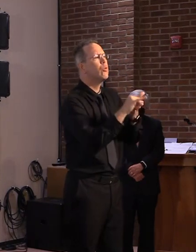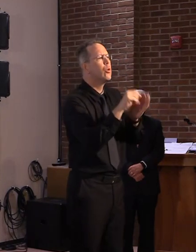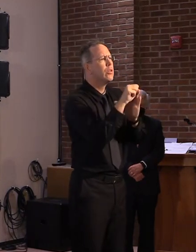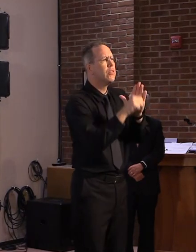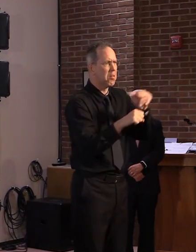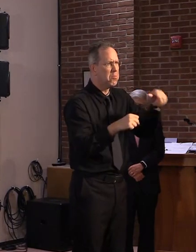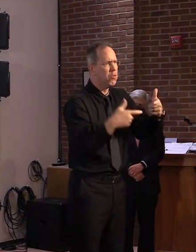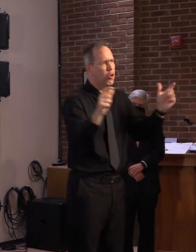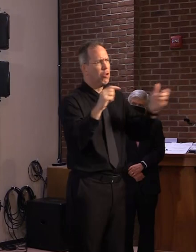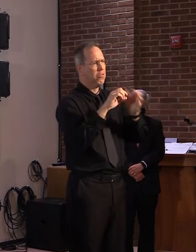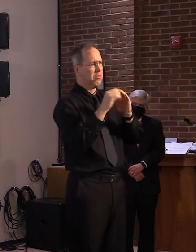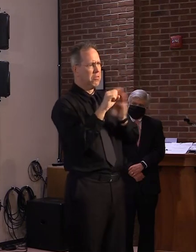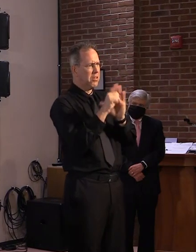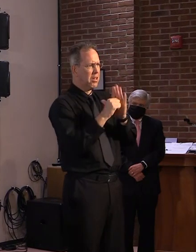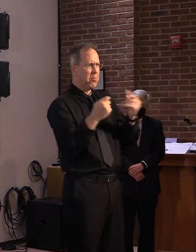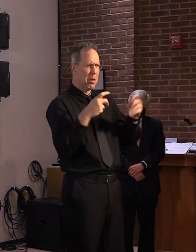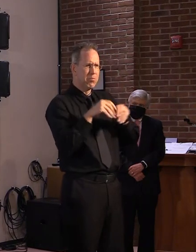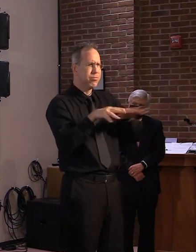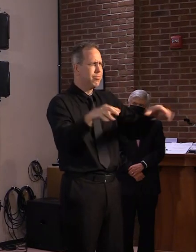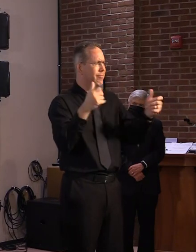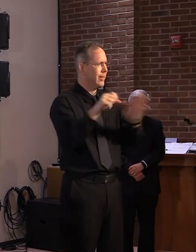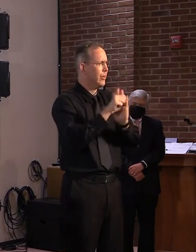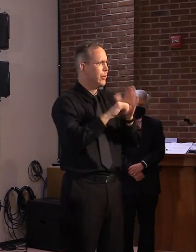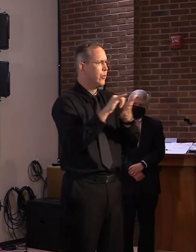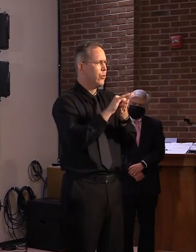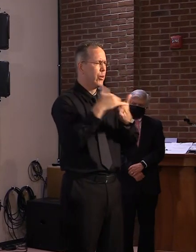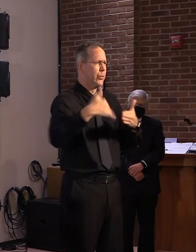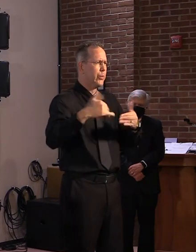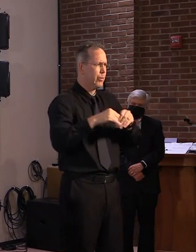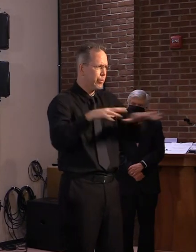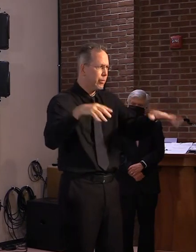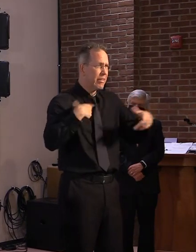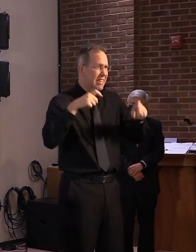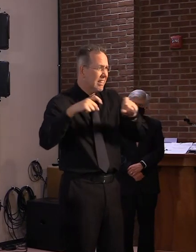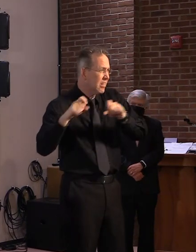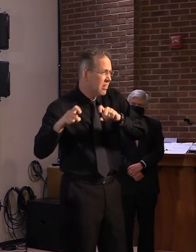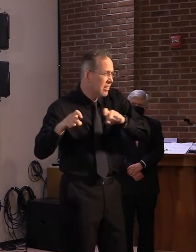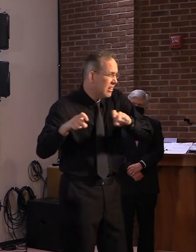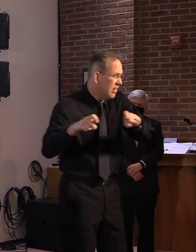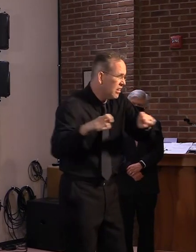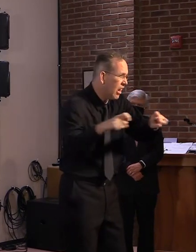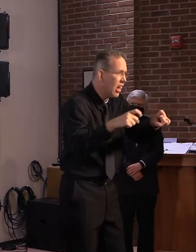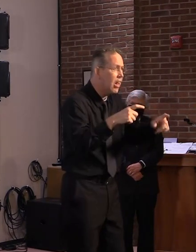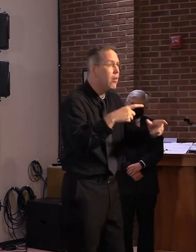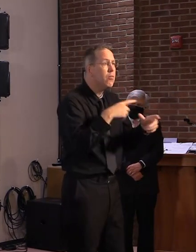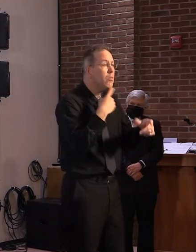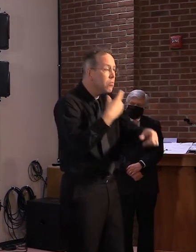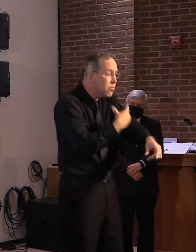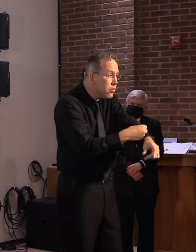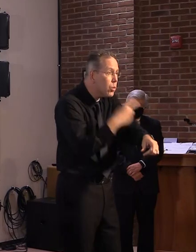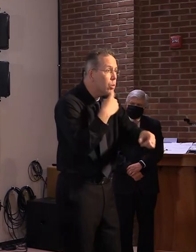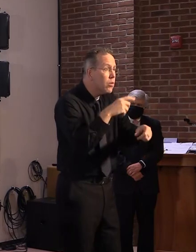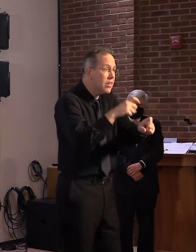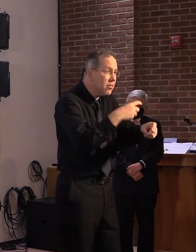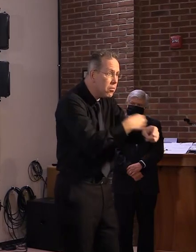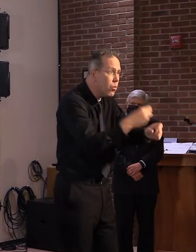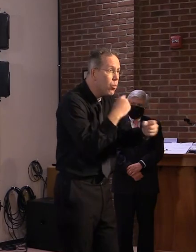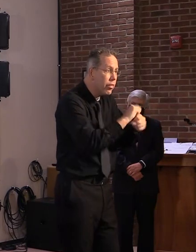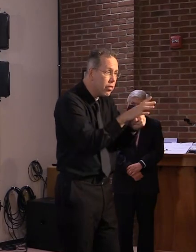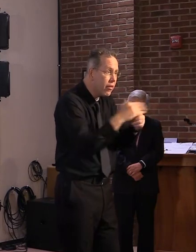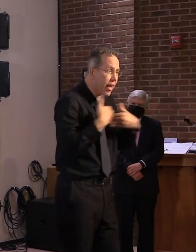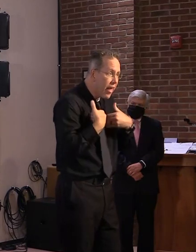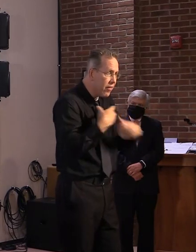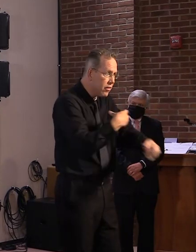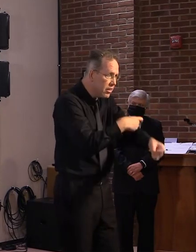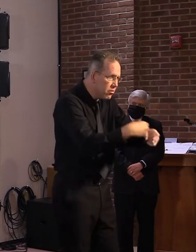could interpret this as almost a self-fulfilling prophecy. If you think there's low disease, why test? So you'll never find out if there's